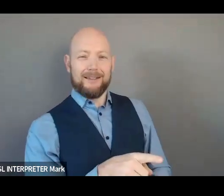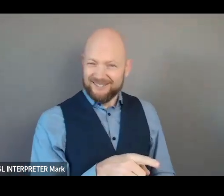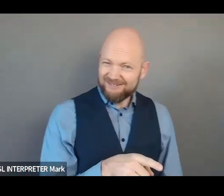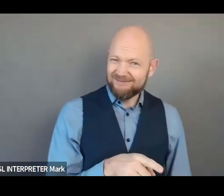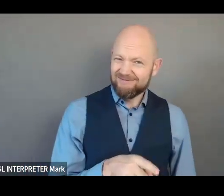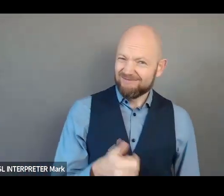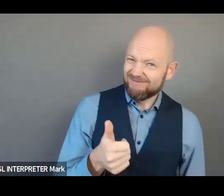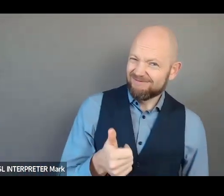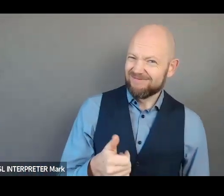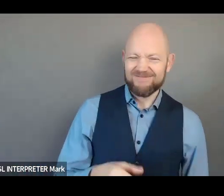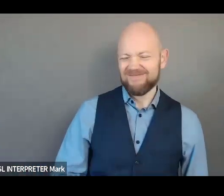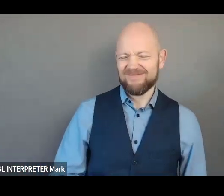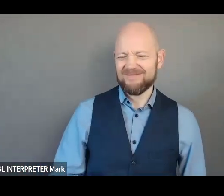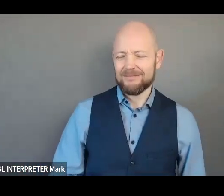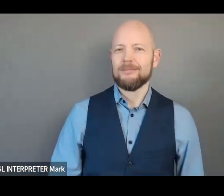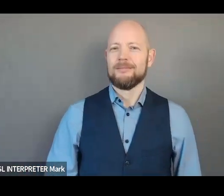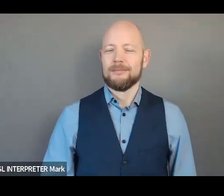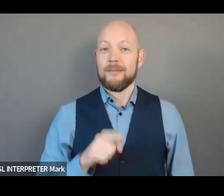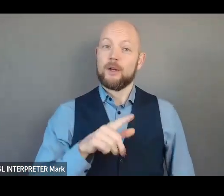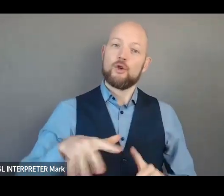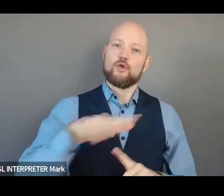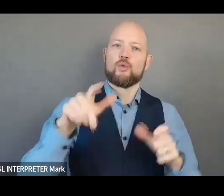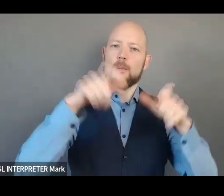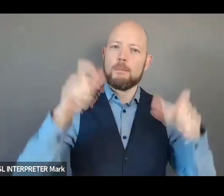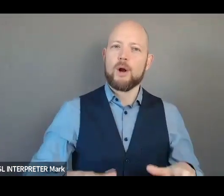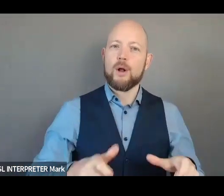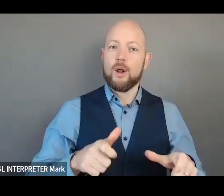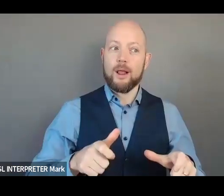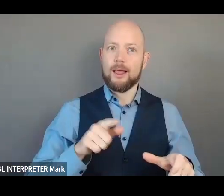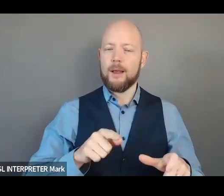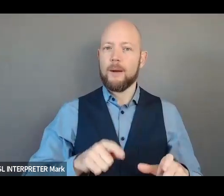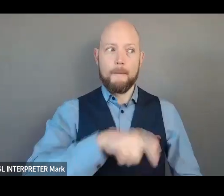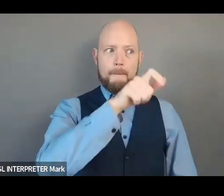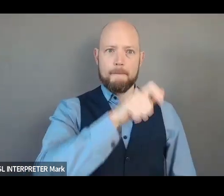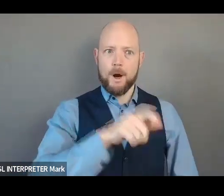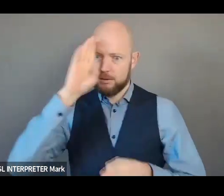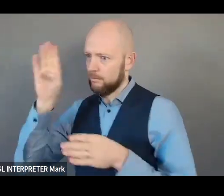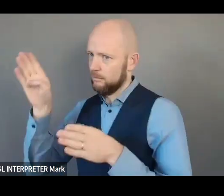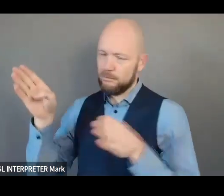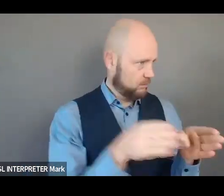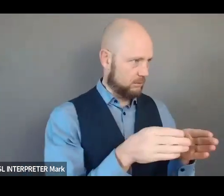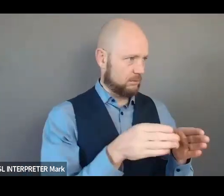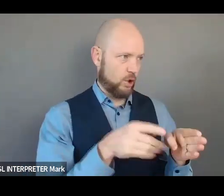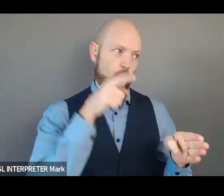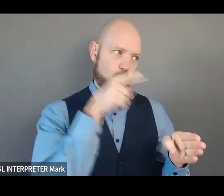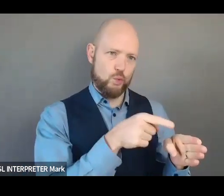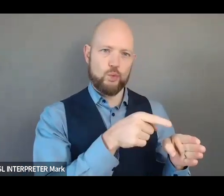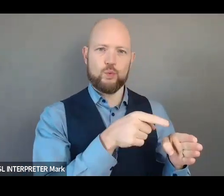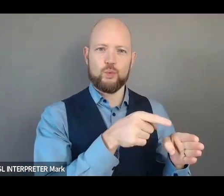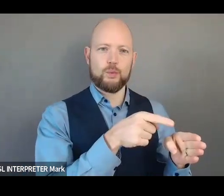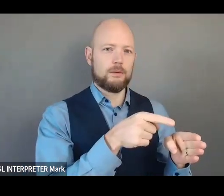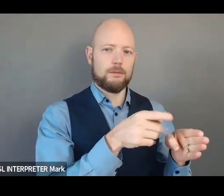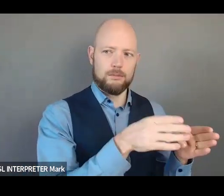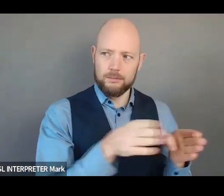using the social model of disability for everything, we're taking the focus away from the harmed person towards the harmful